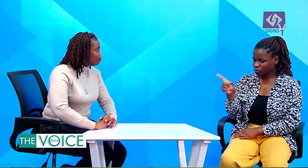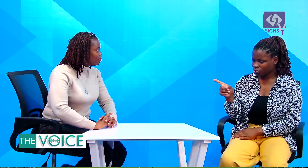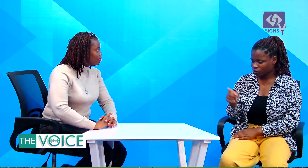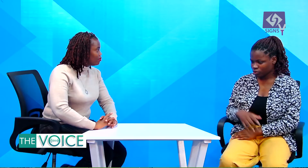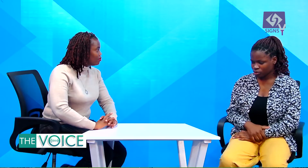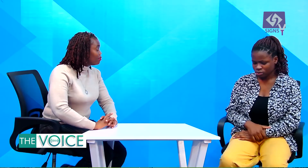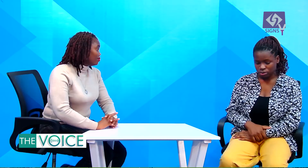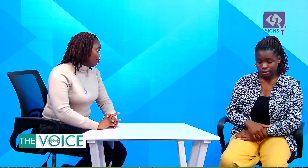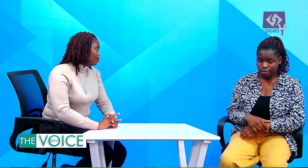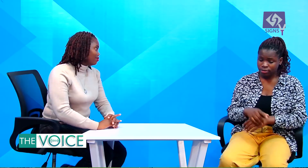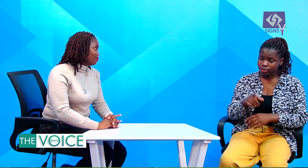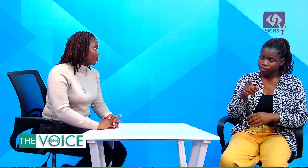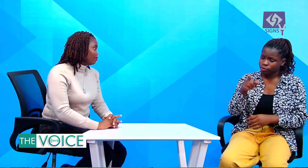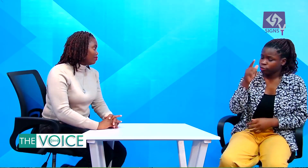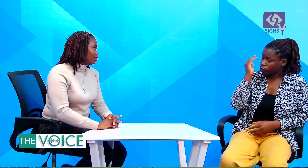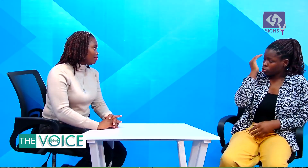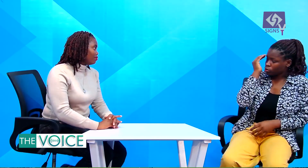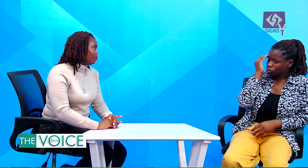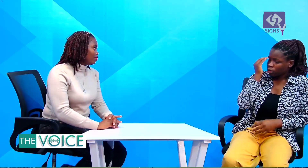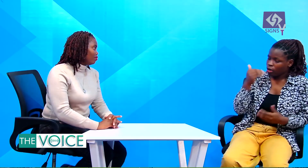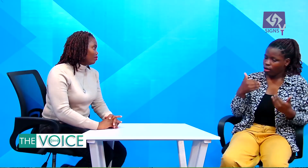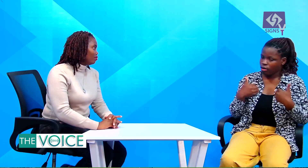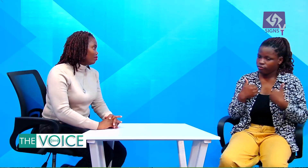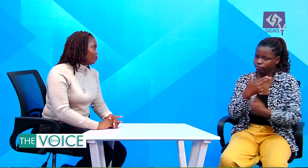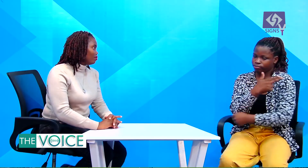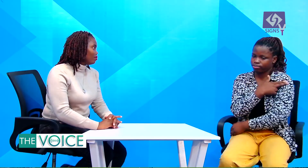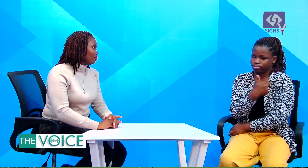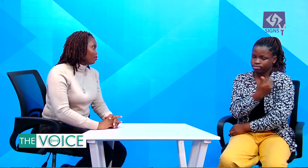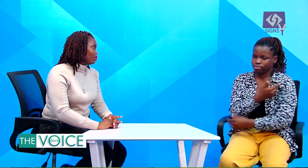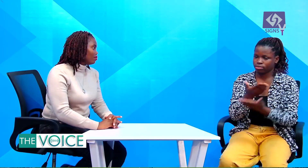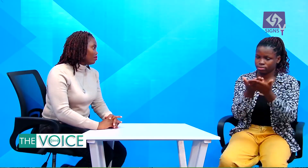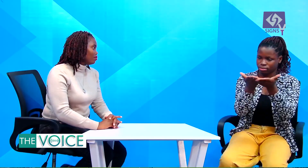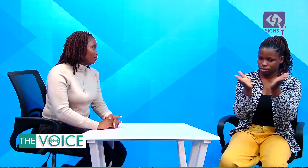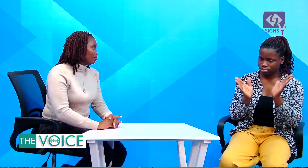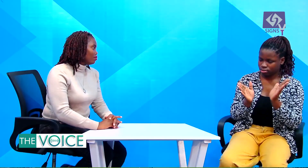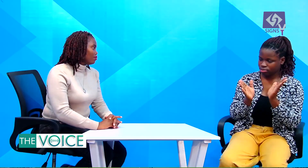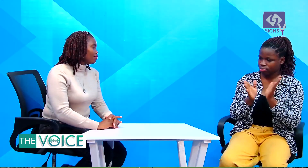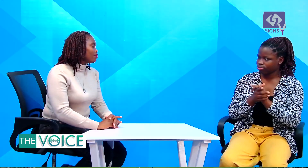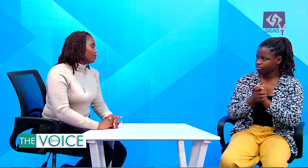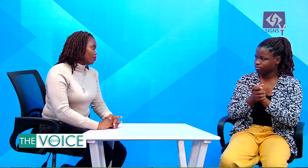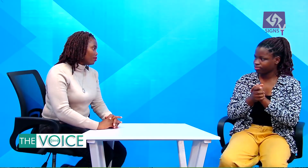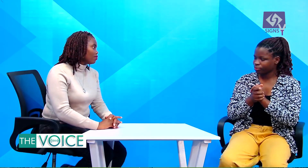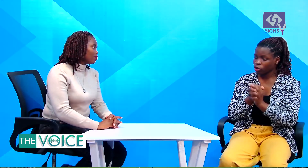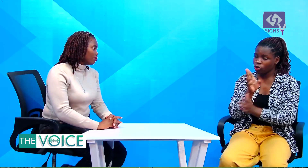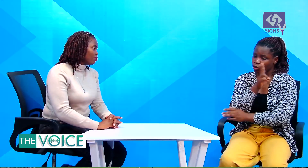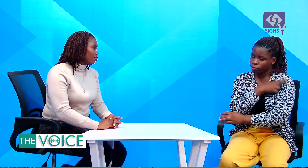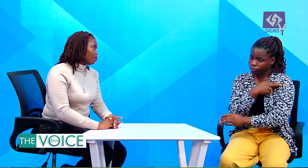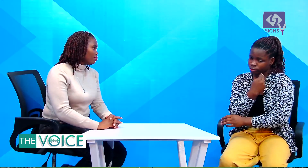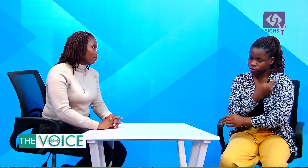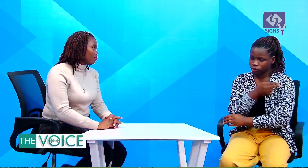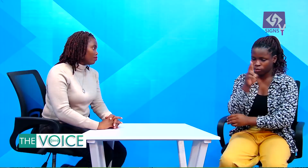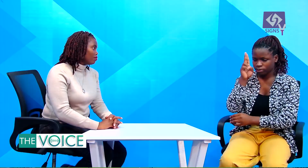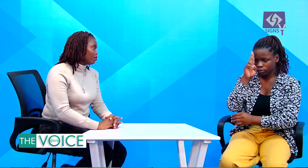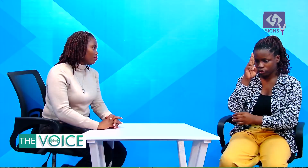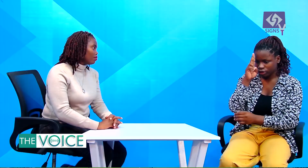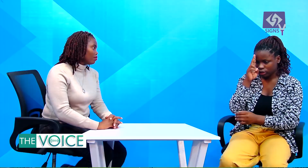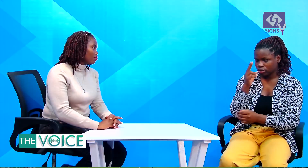If a teacher is taking advantage of you, we can actually go to hospitals where we can report.